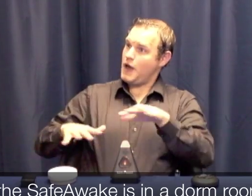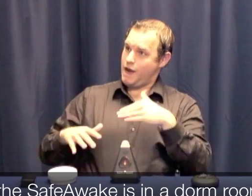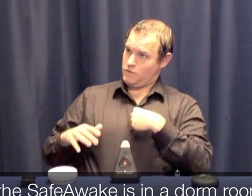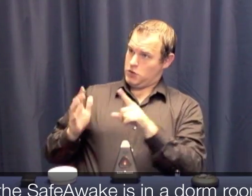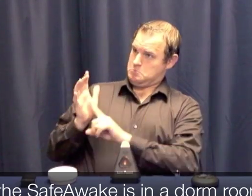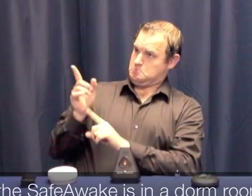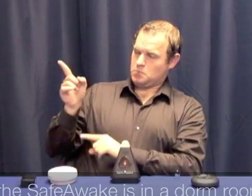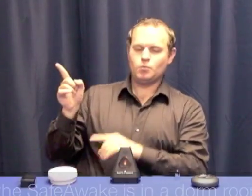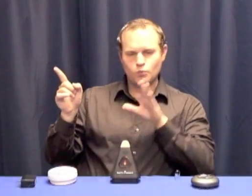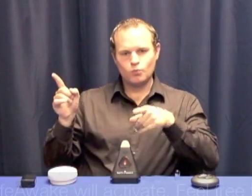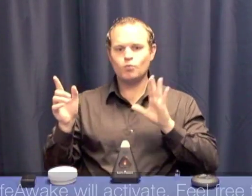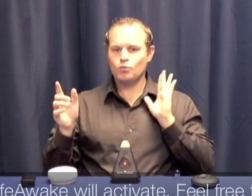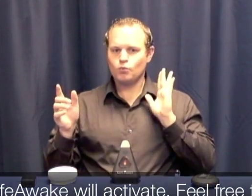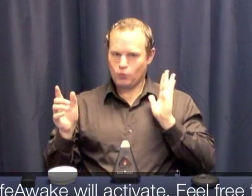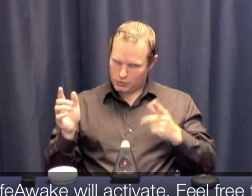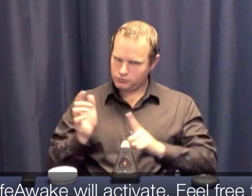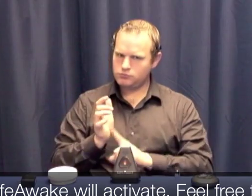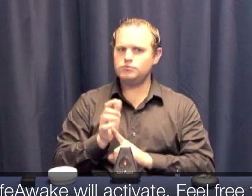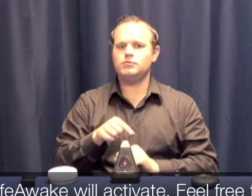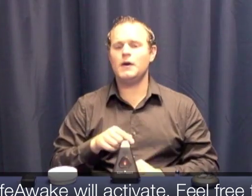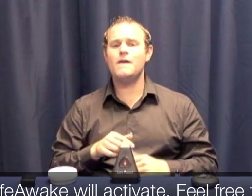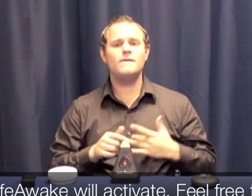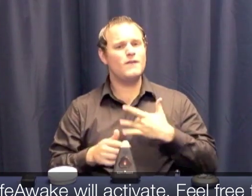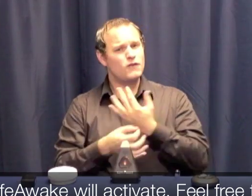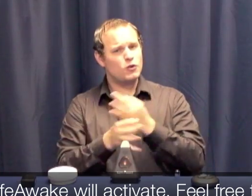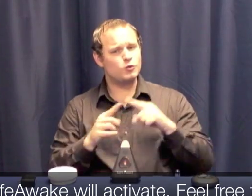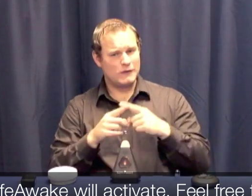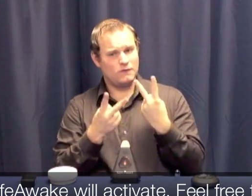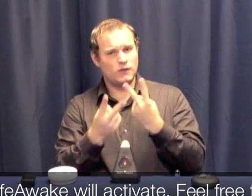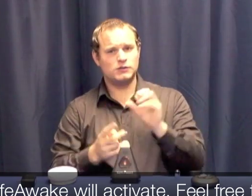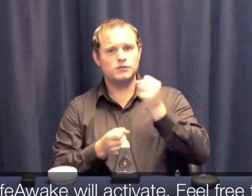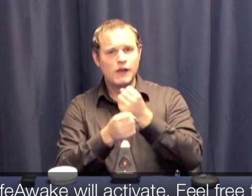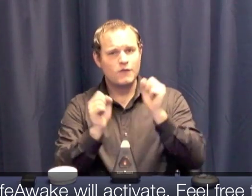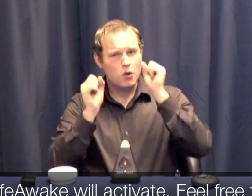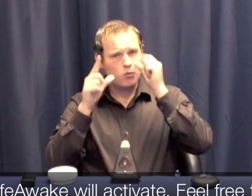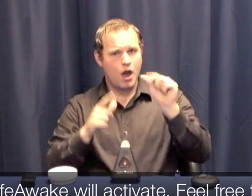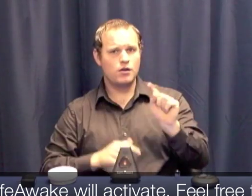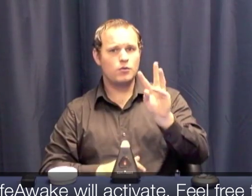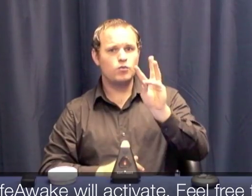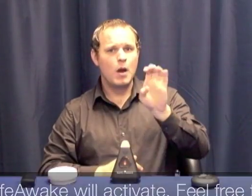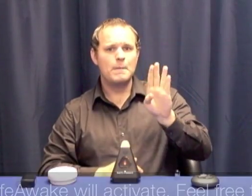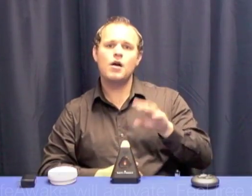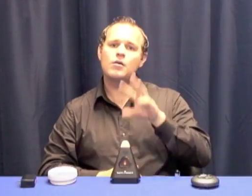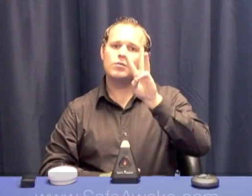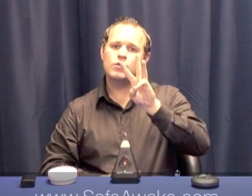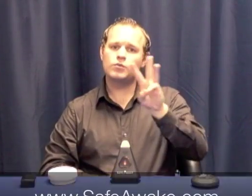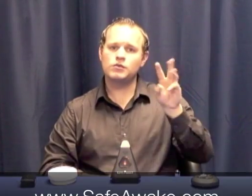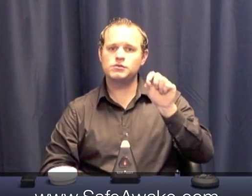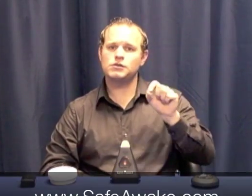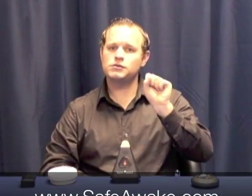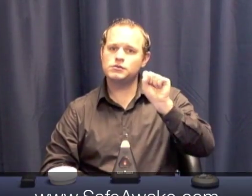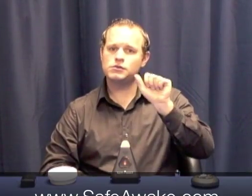in the premises, the SafeAwake will activate. Feel free to visit SafeAwake on the web at